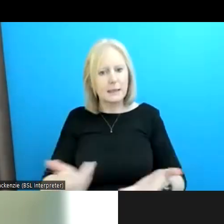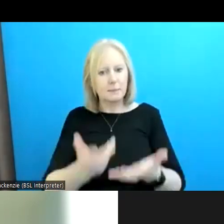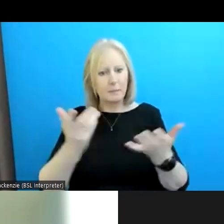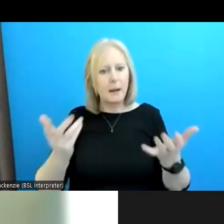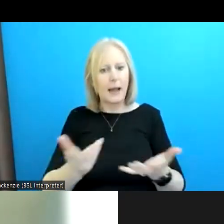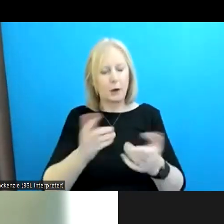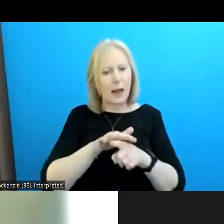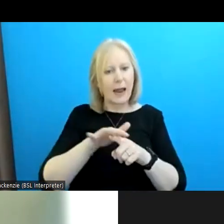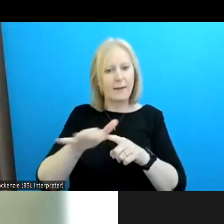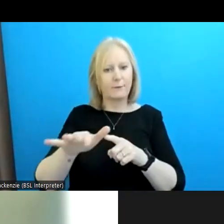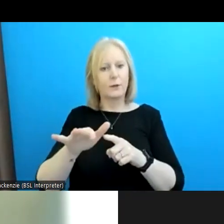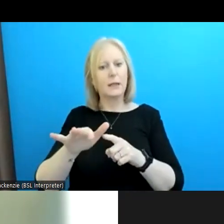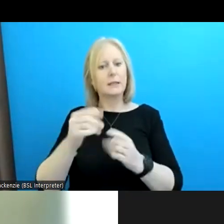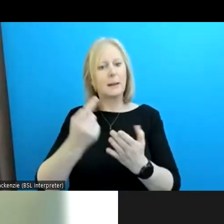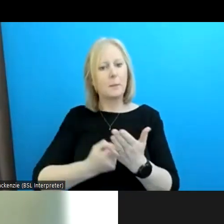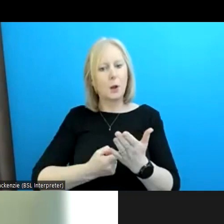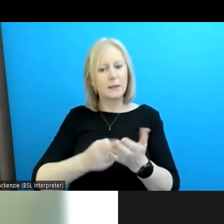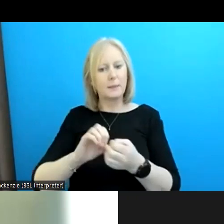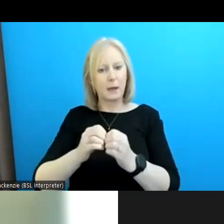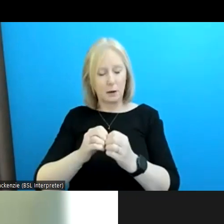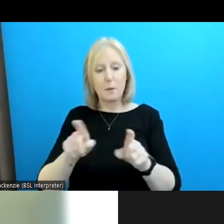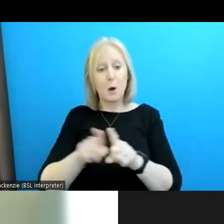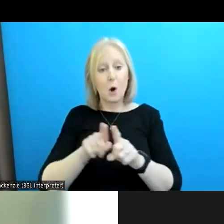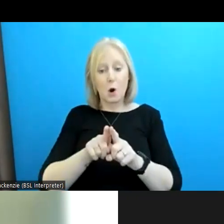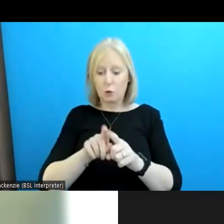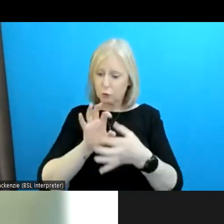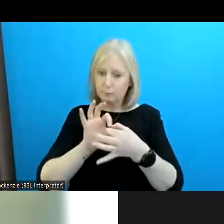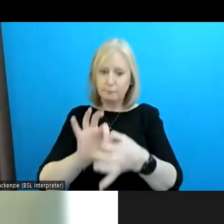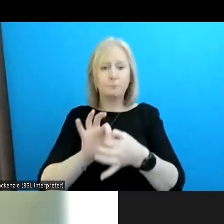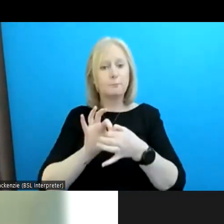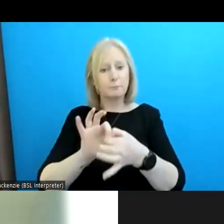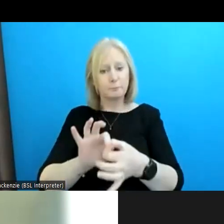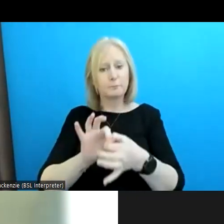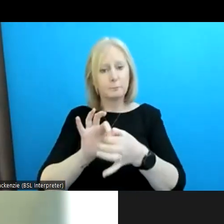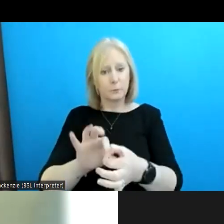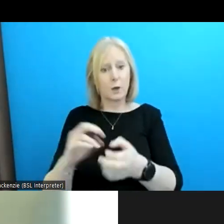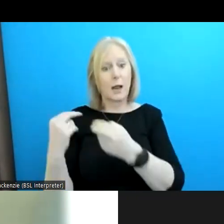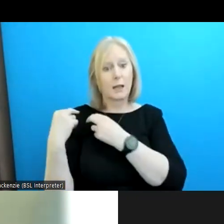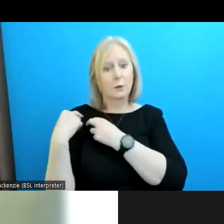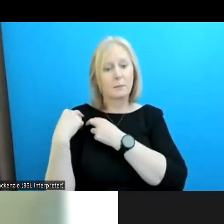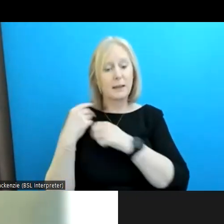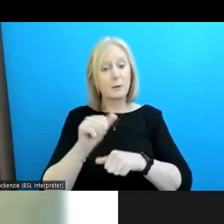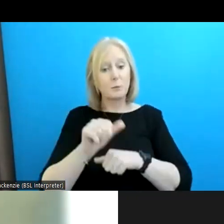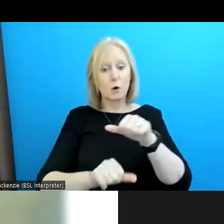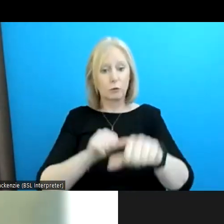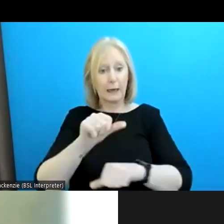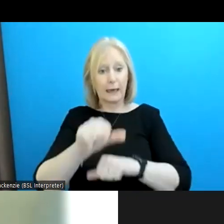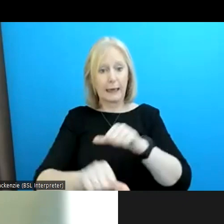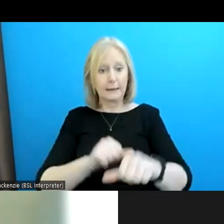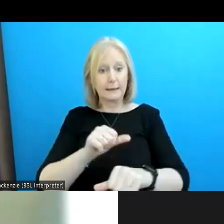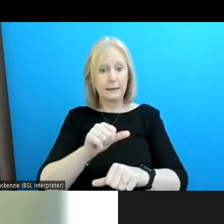makers, but also to work alongside them to monitor and have accountability to progress, however small or large that may